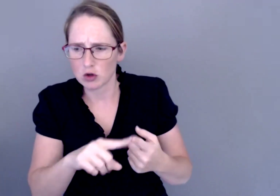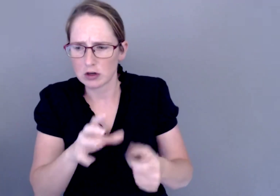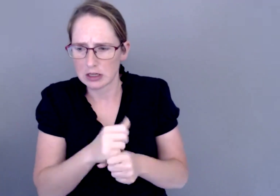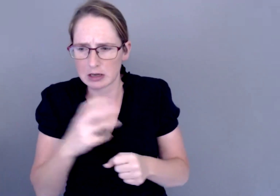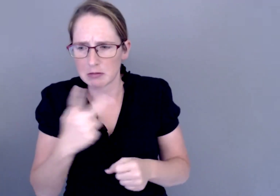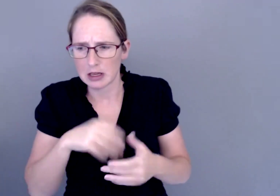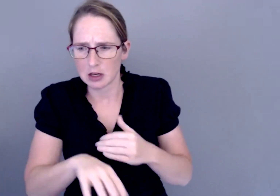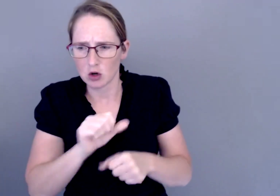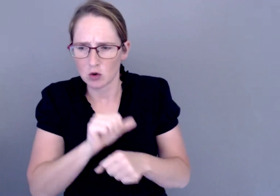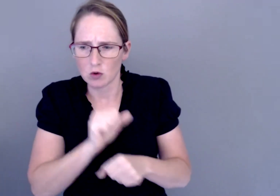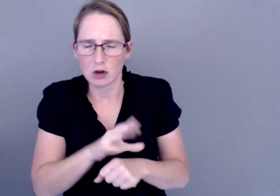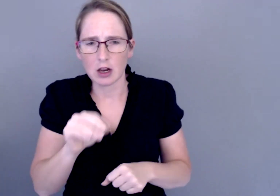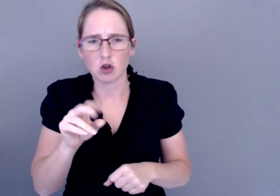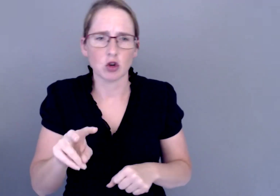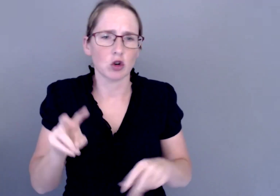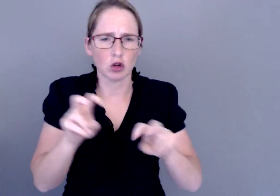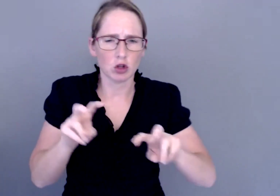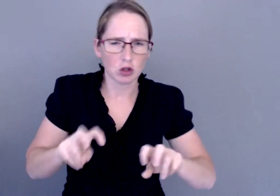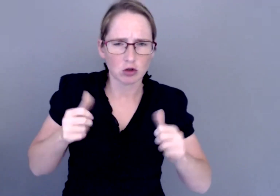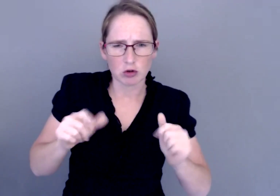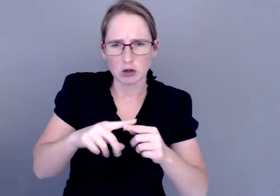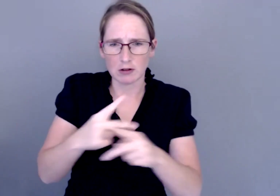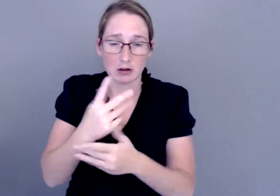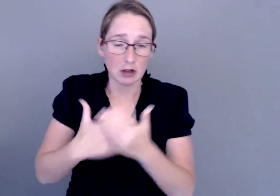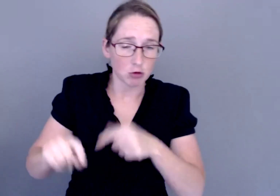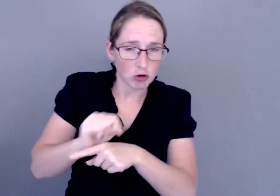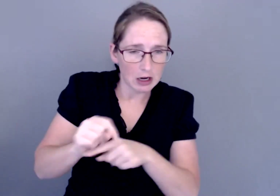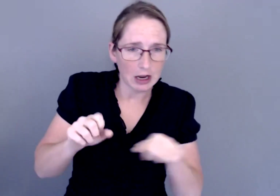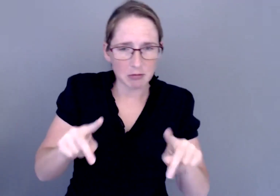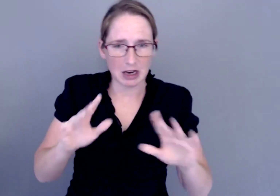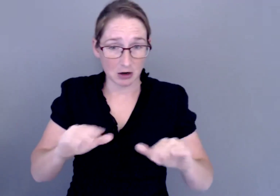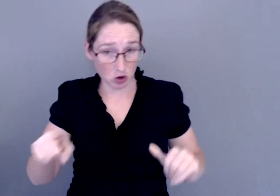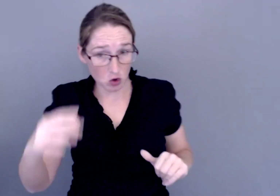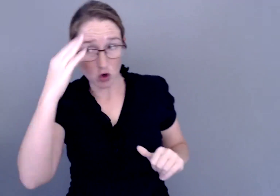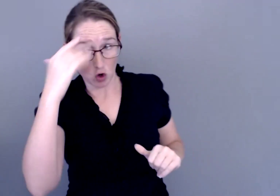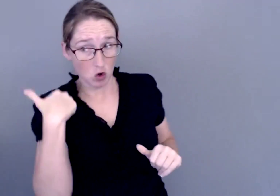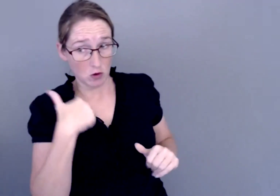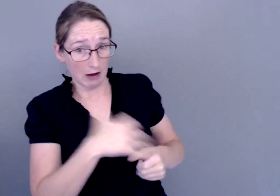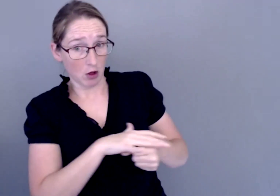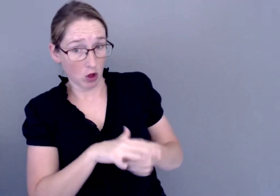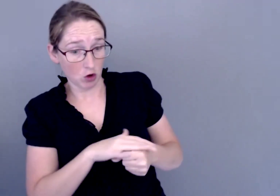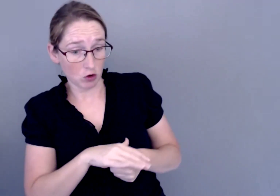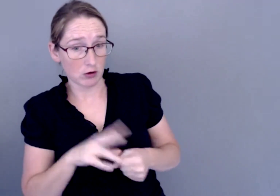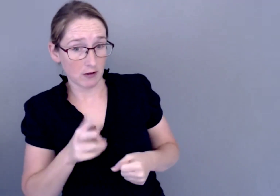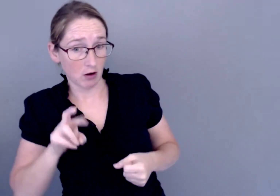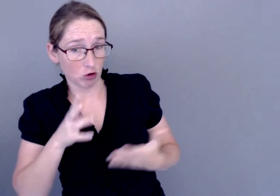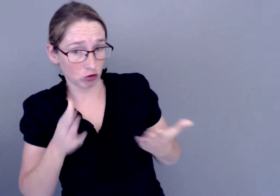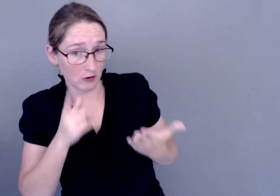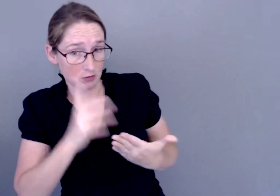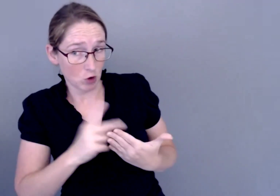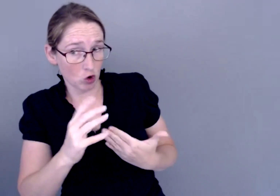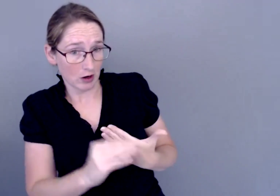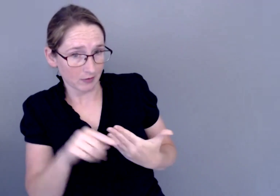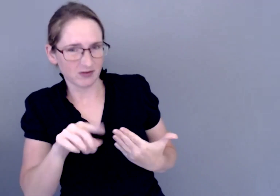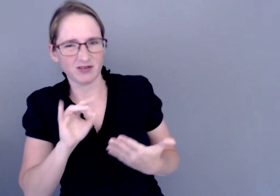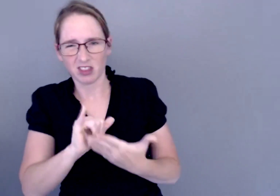into work and you're looking at some training opportunities, et cetera. Did you know we have a vocational rehabilitation services program?